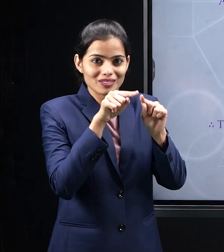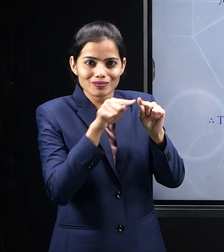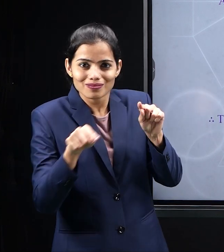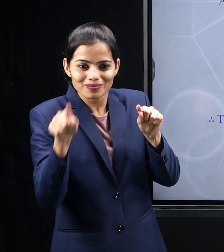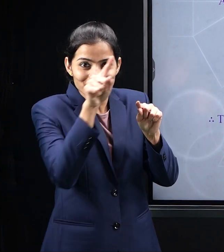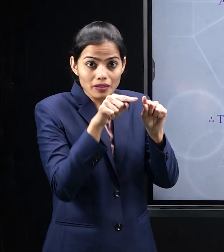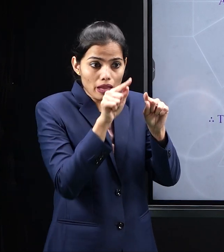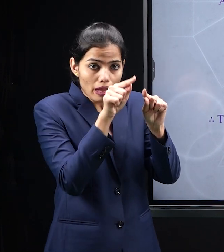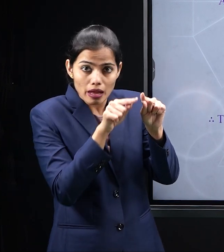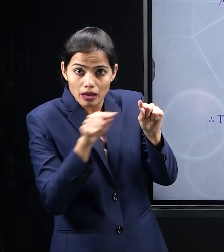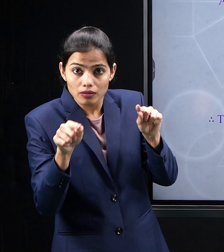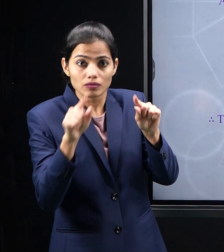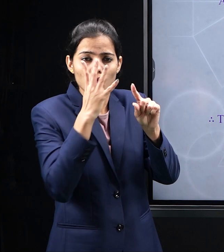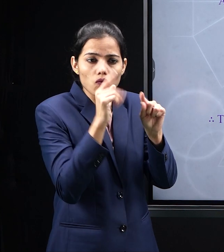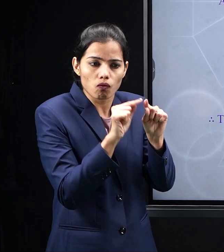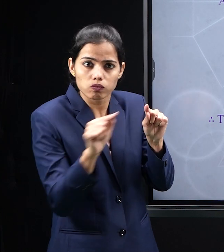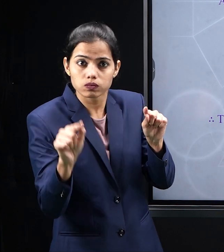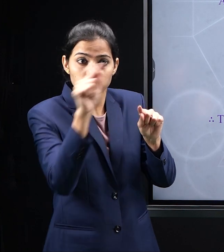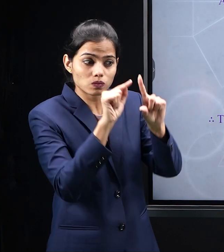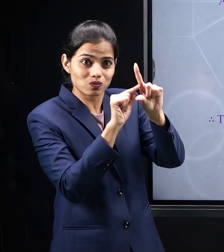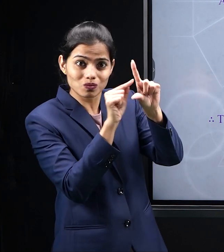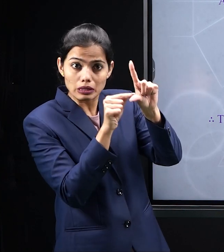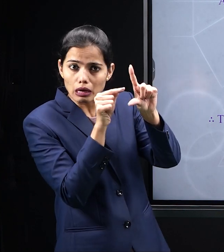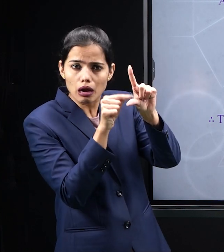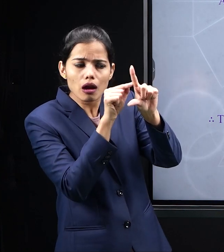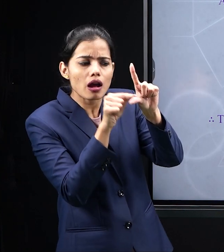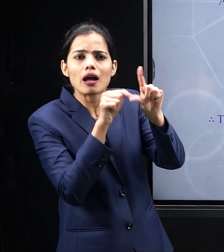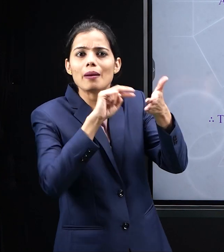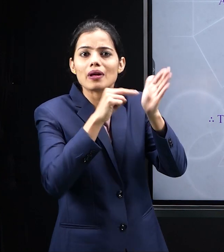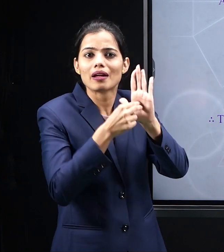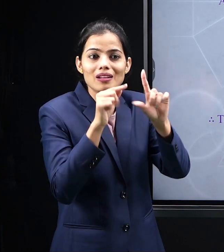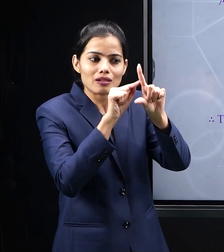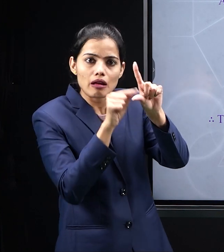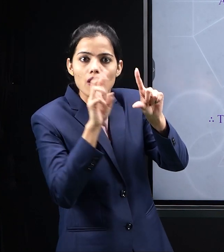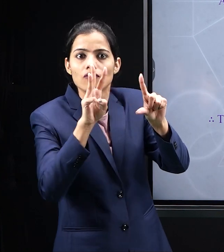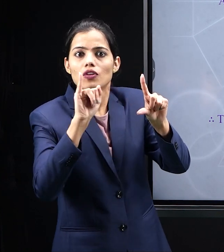Therefore, the sum of the four angles of a quadrilateral is 360 degree.